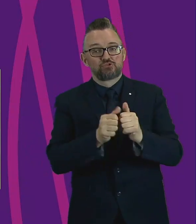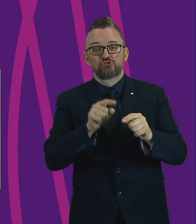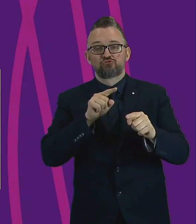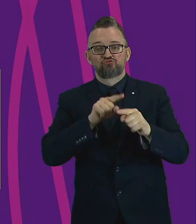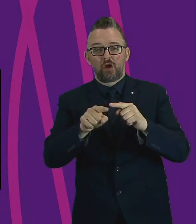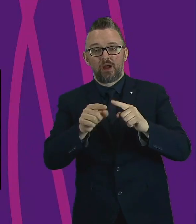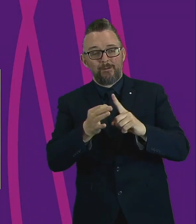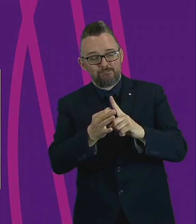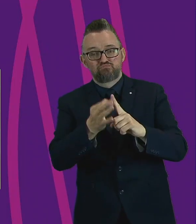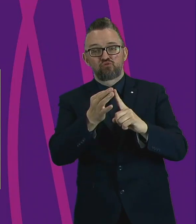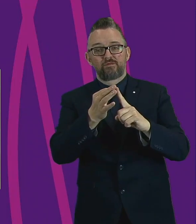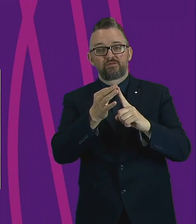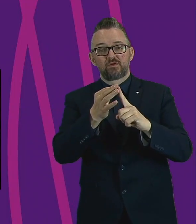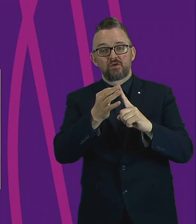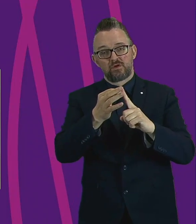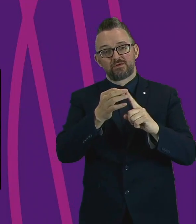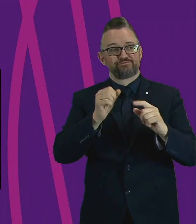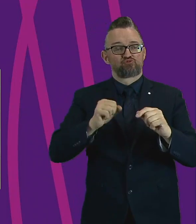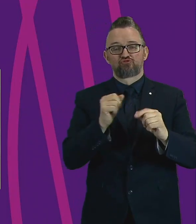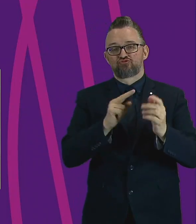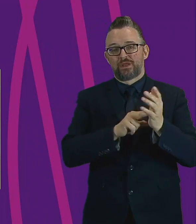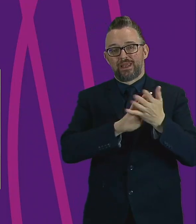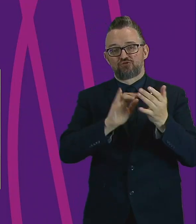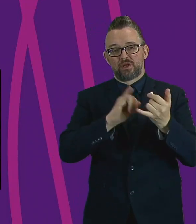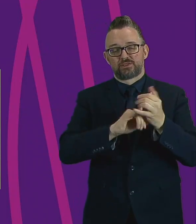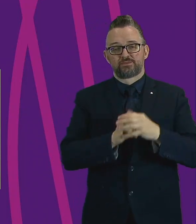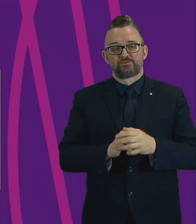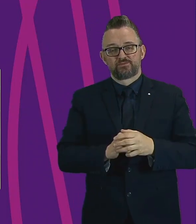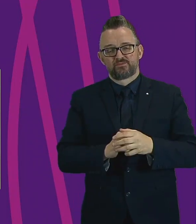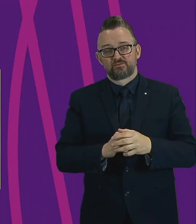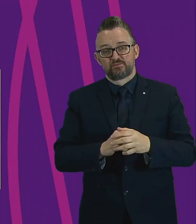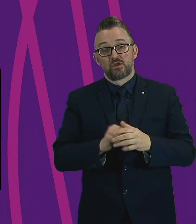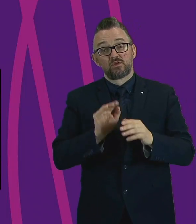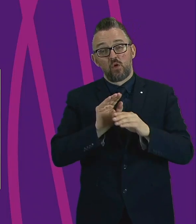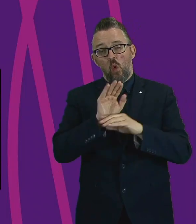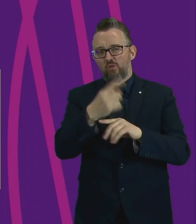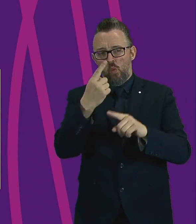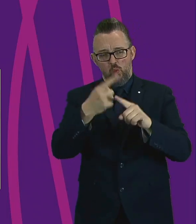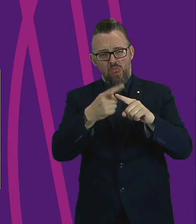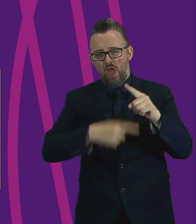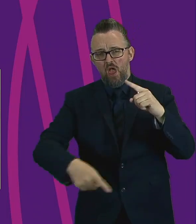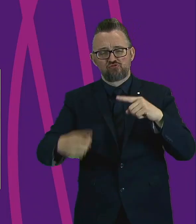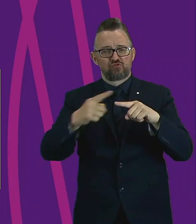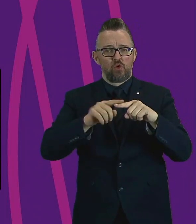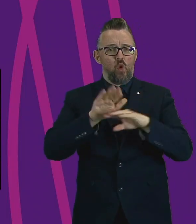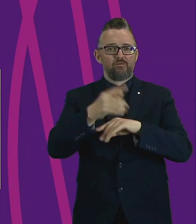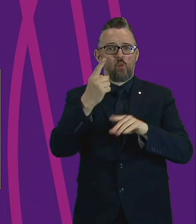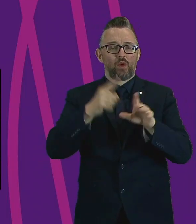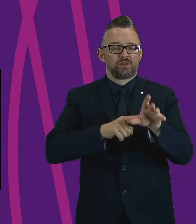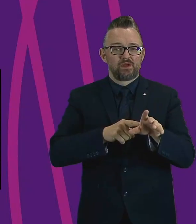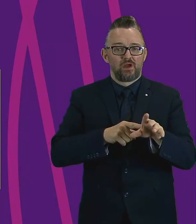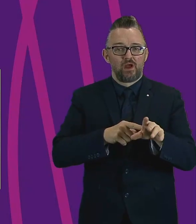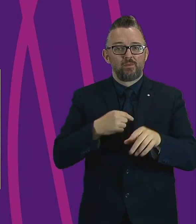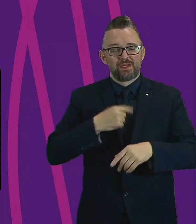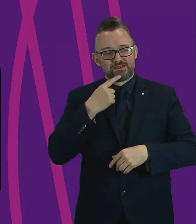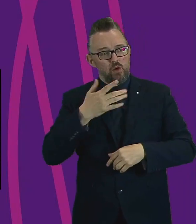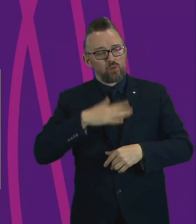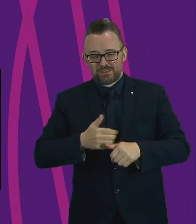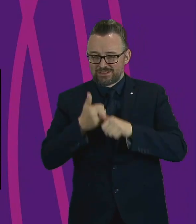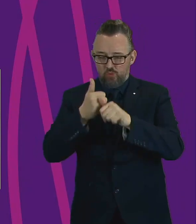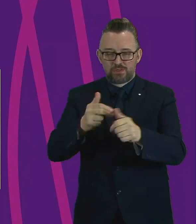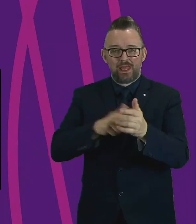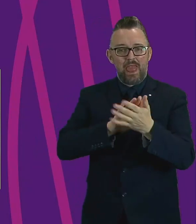future success of our Scottish NHS. Over a year ago in this chamber, I led a debate calling for a review of support for NHS staff